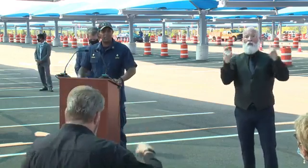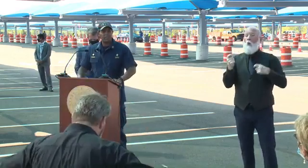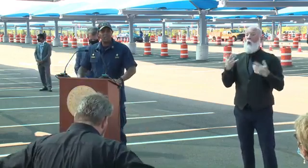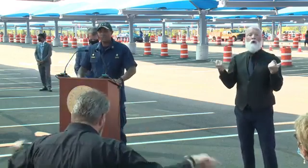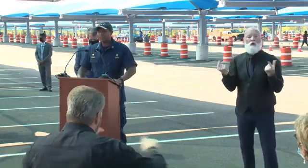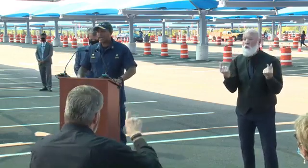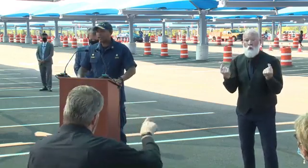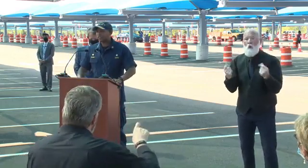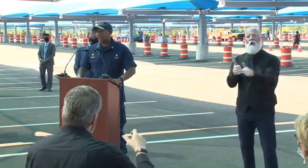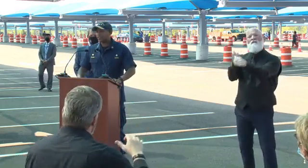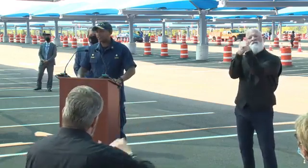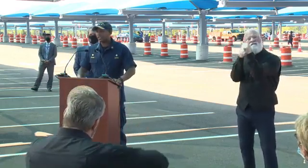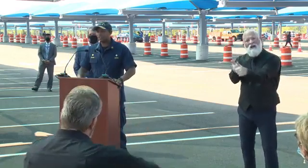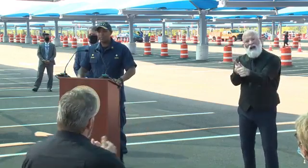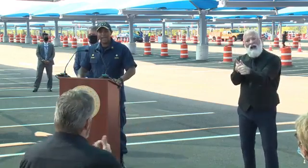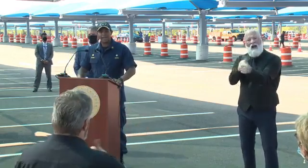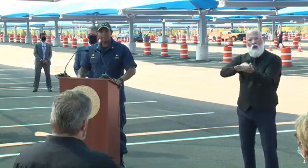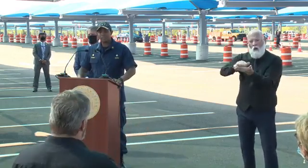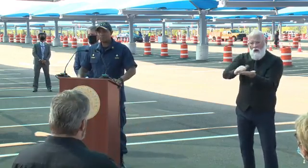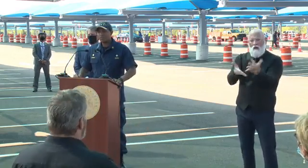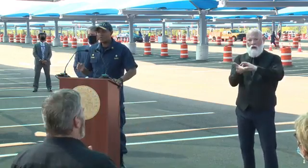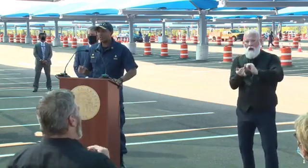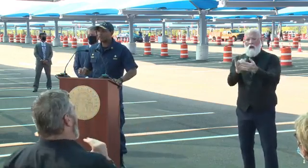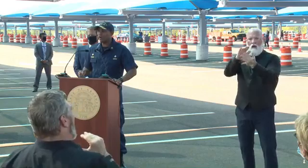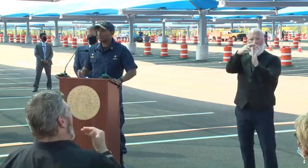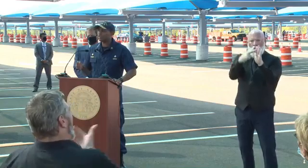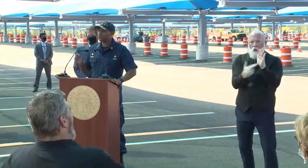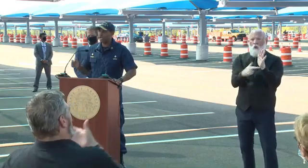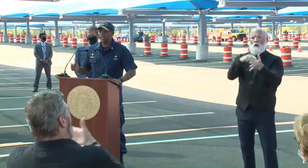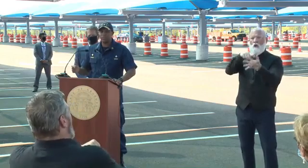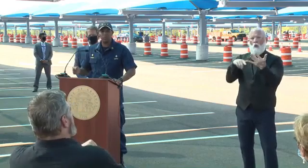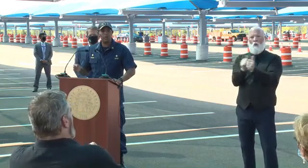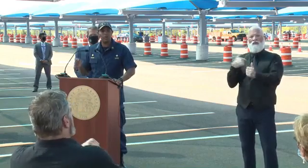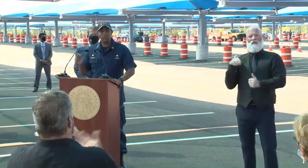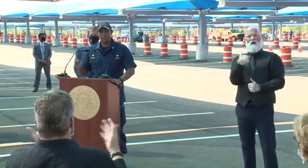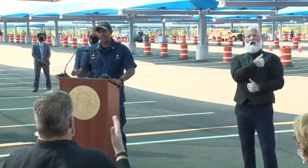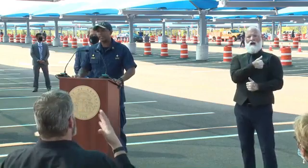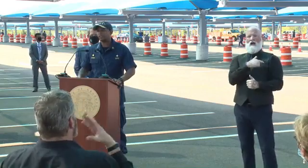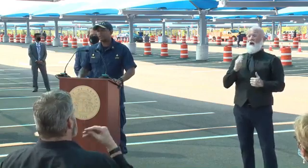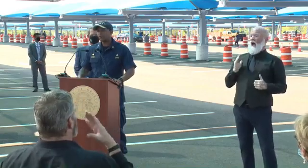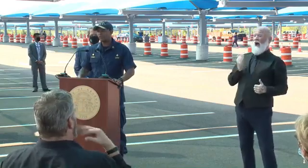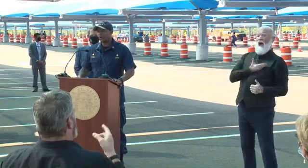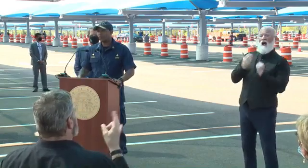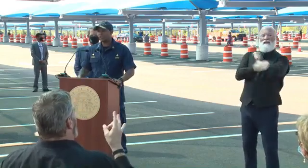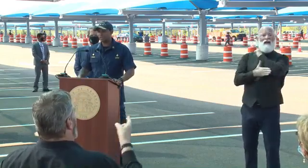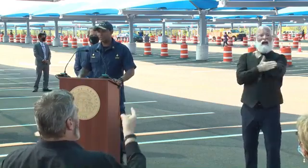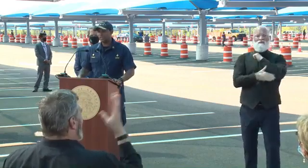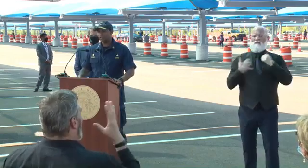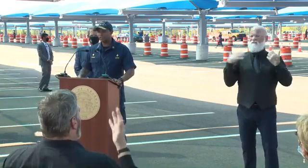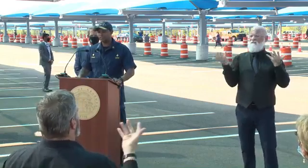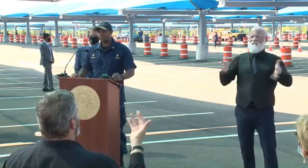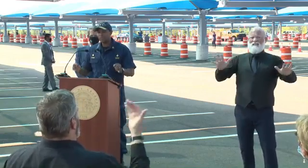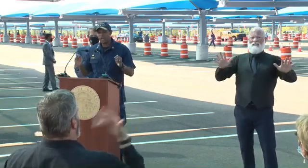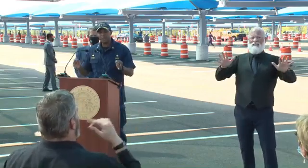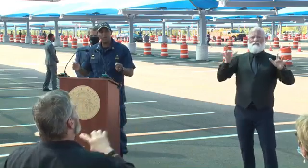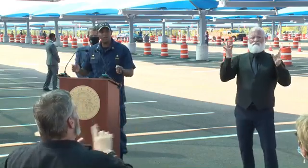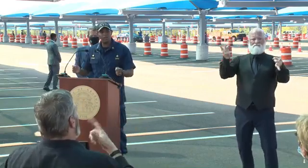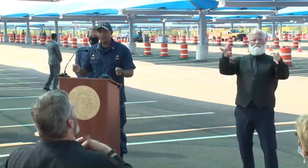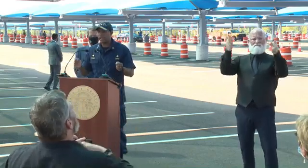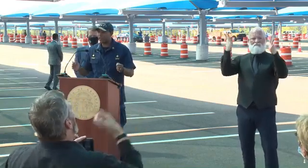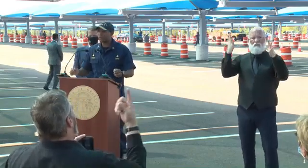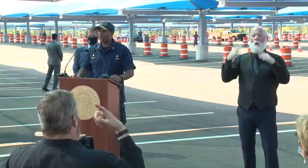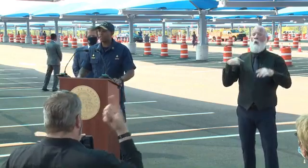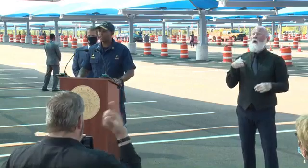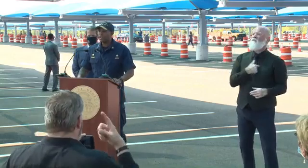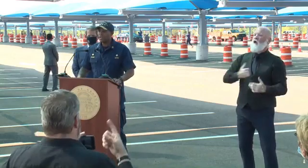has faced some dire challenges in the past, and we've always rallied, we've always united, we've always come together. I'm